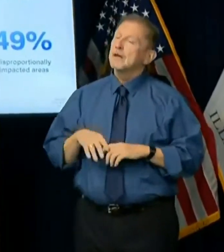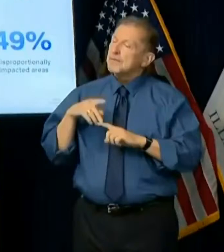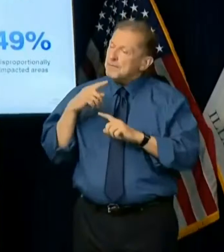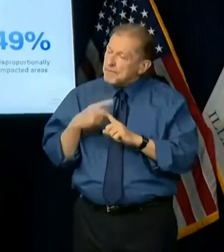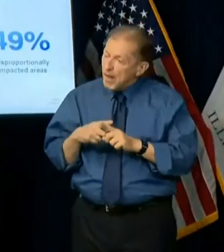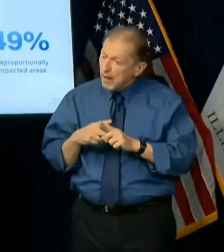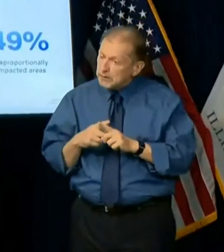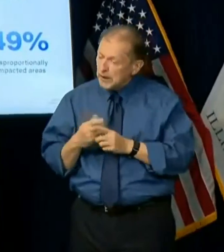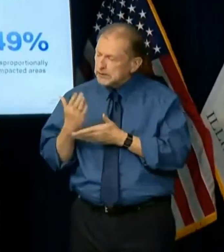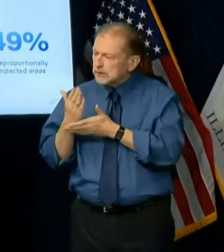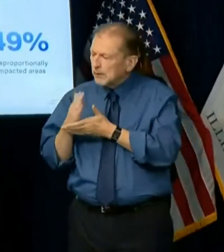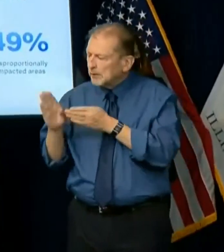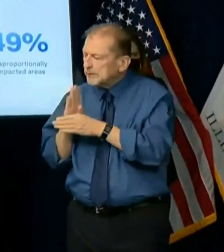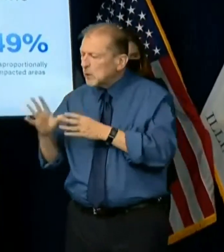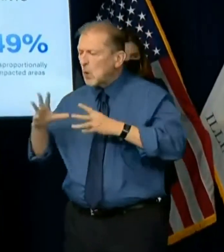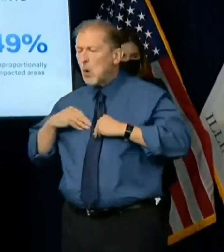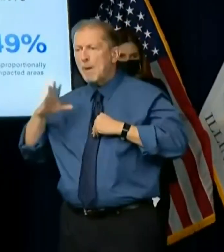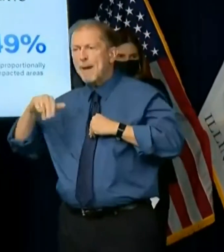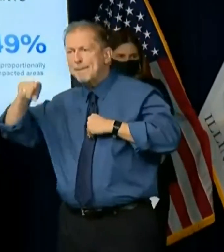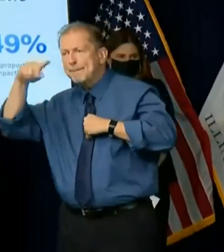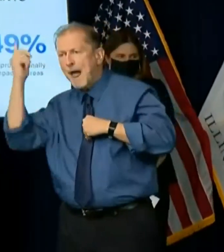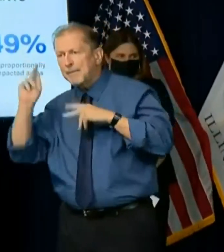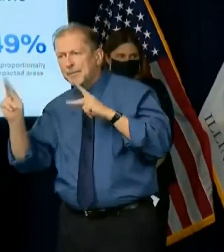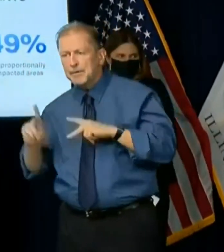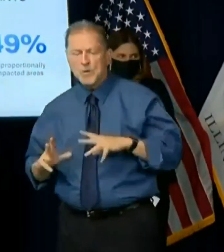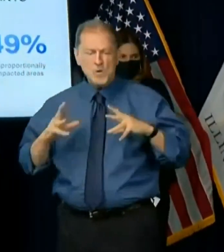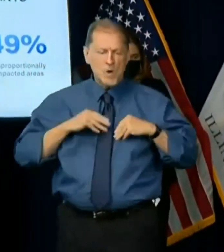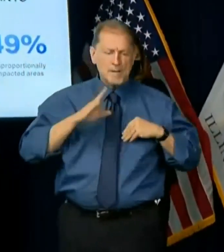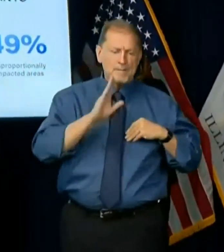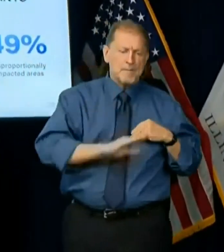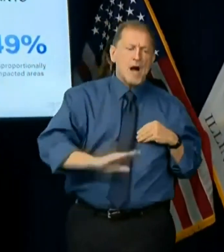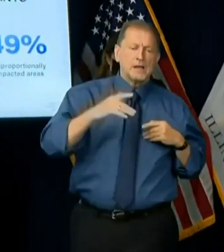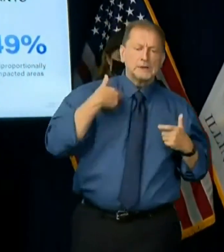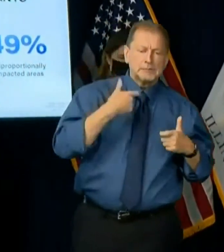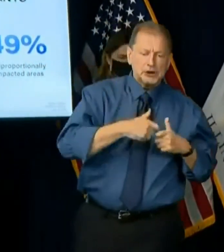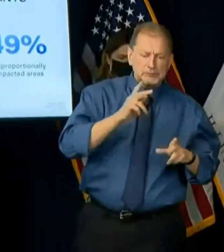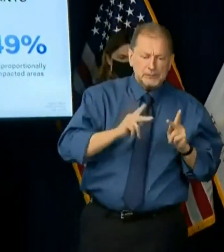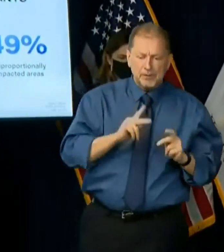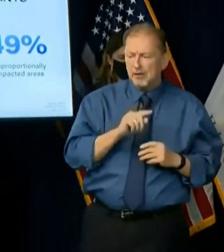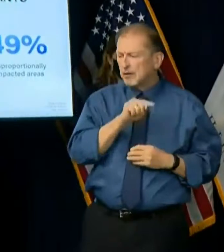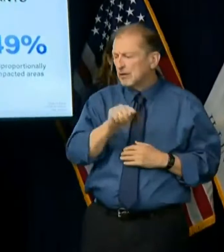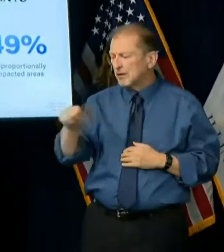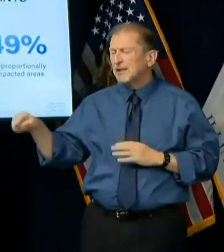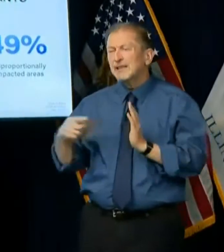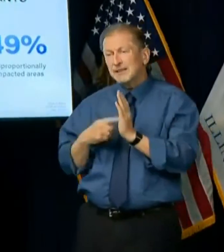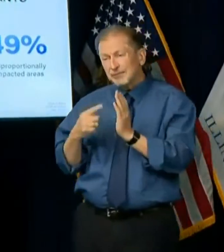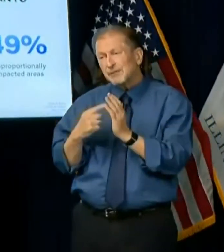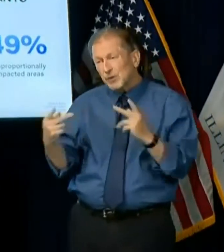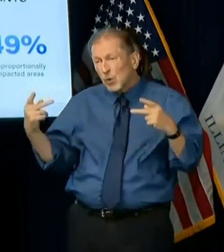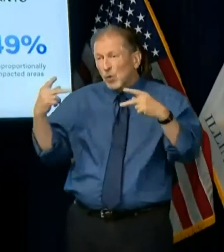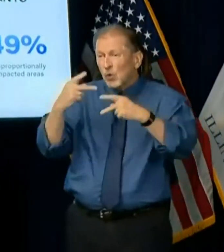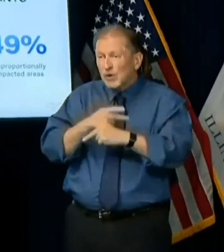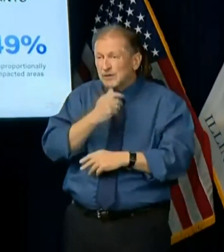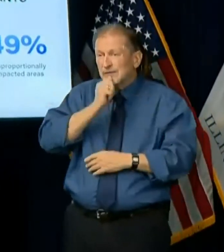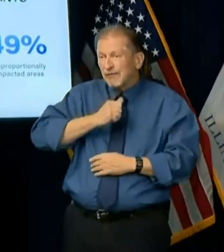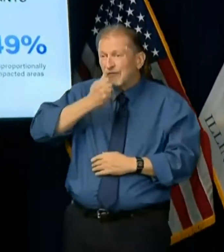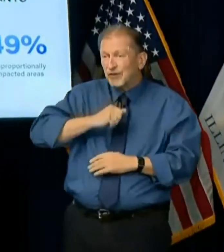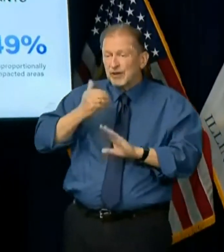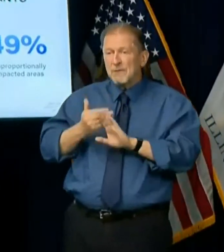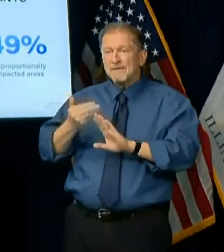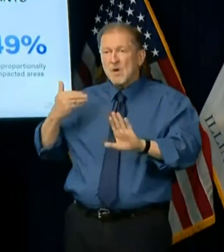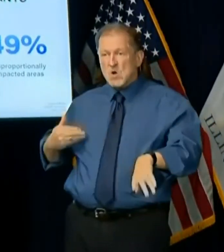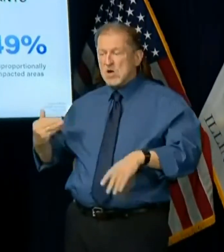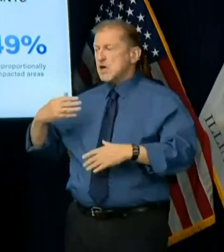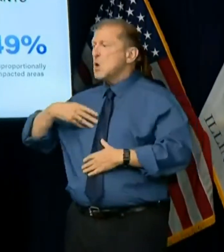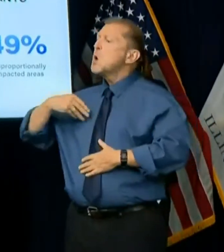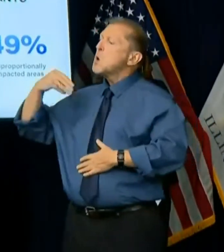minority-owned businesses, which, let's be honest, have faced underlying obstacles even prior to the pandemic